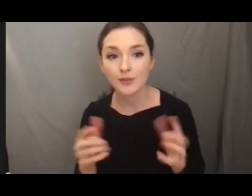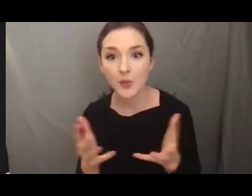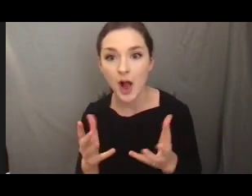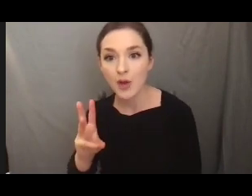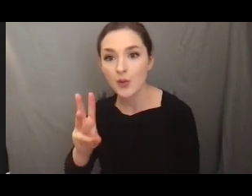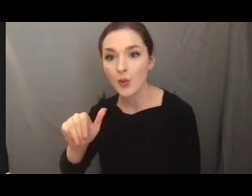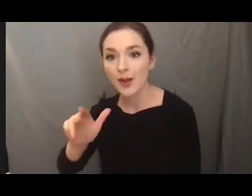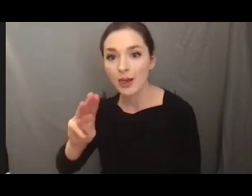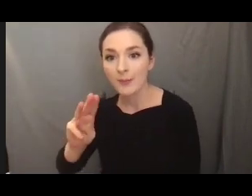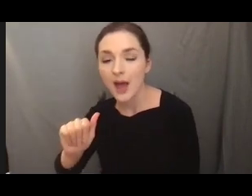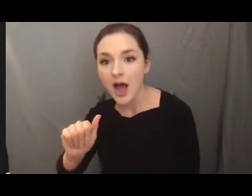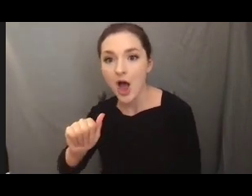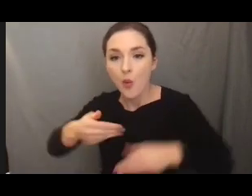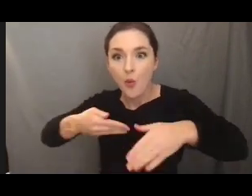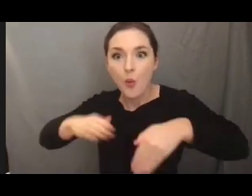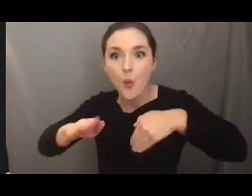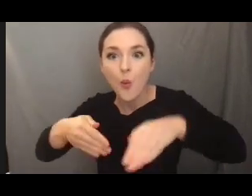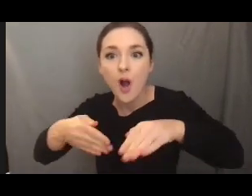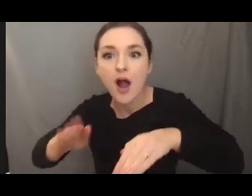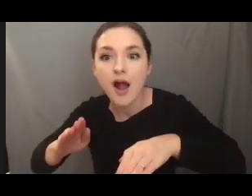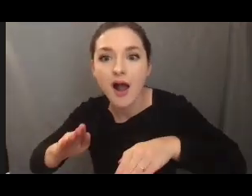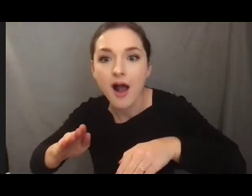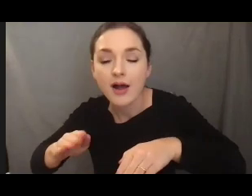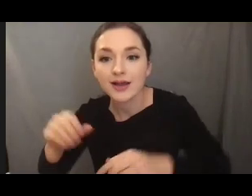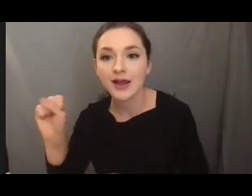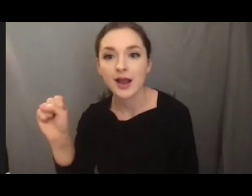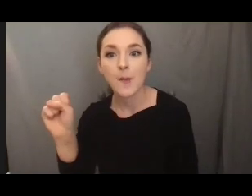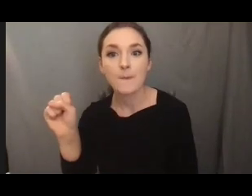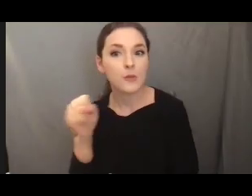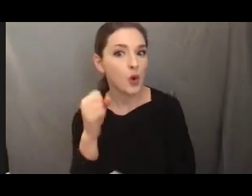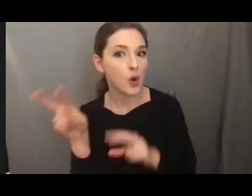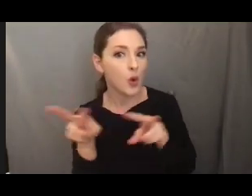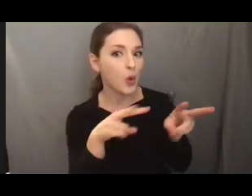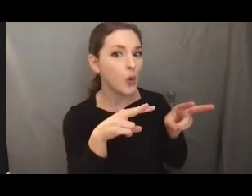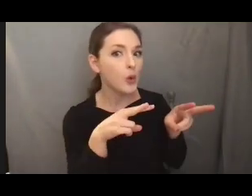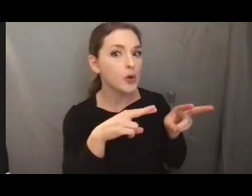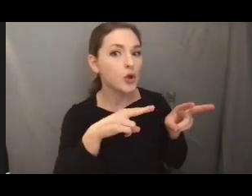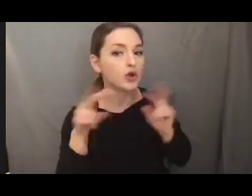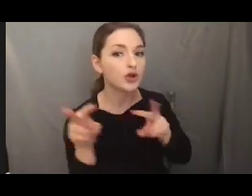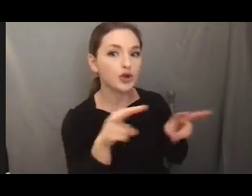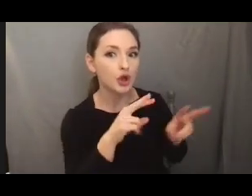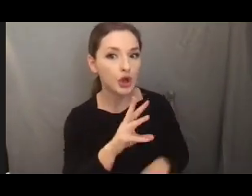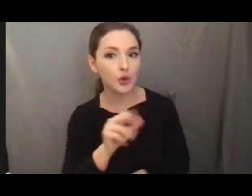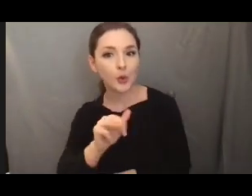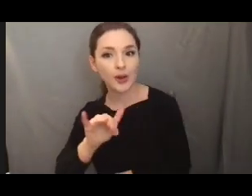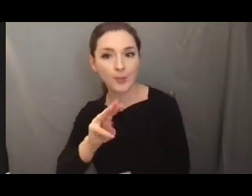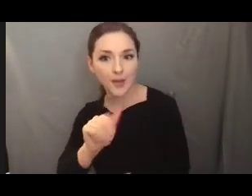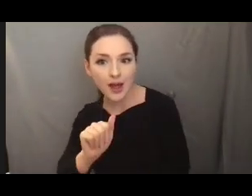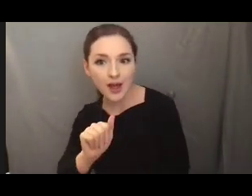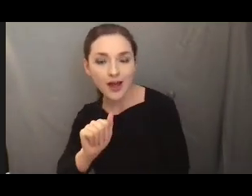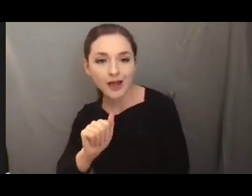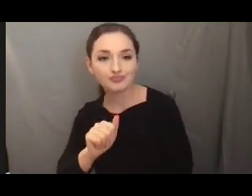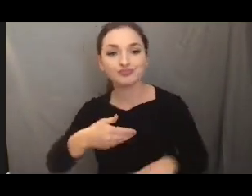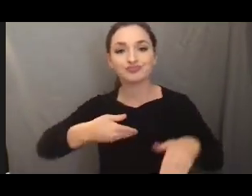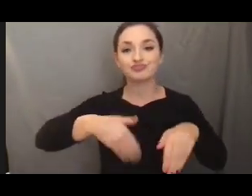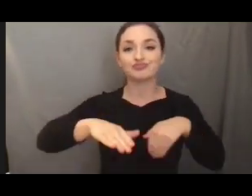row by row, heads turned toward her as she walked alone down the aisle. Her large family,